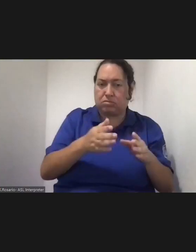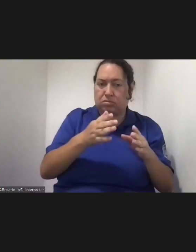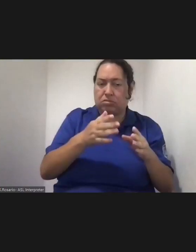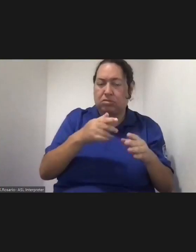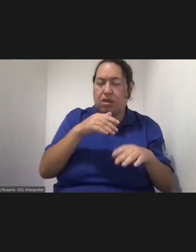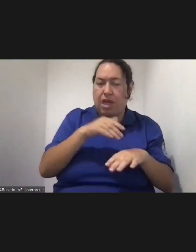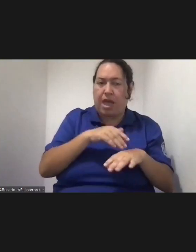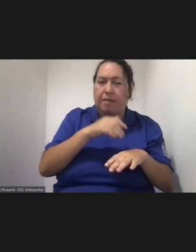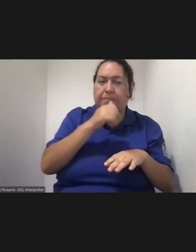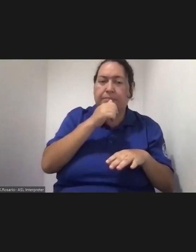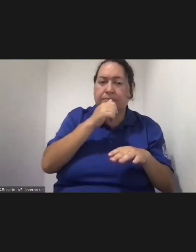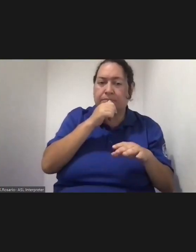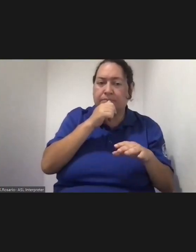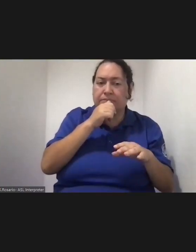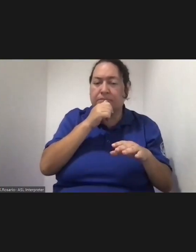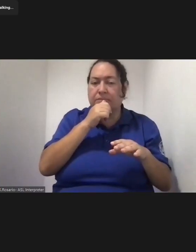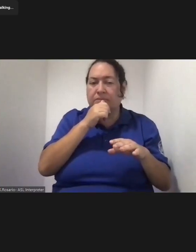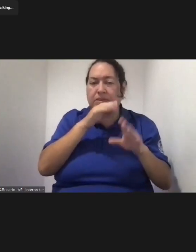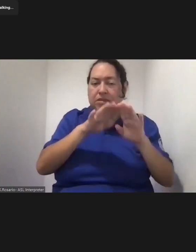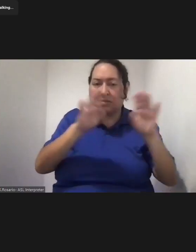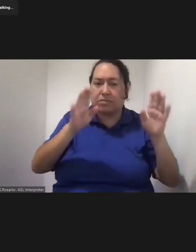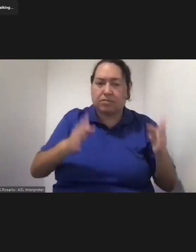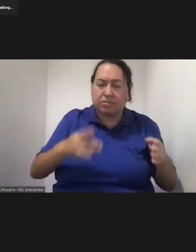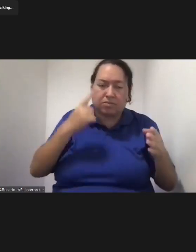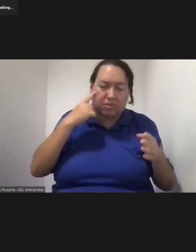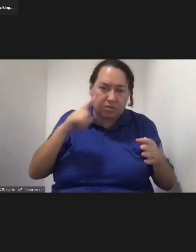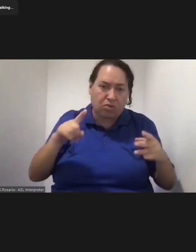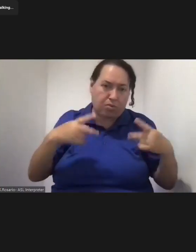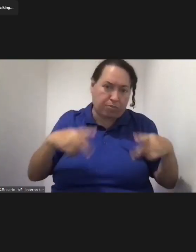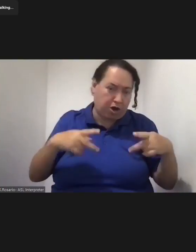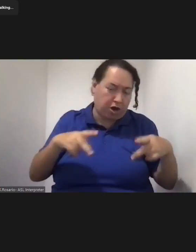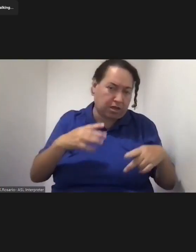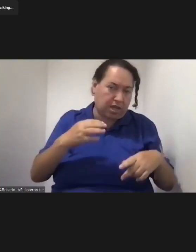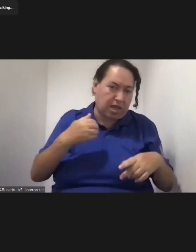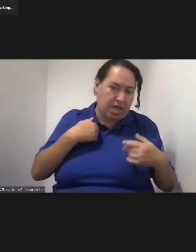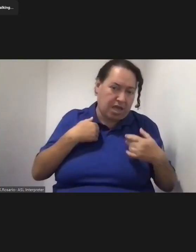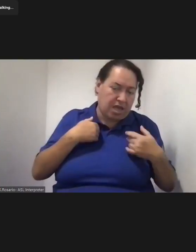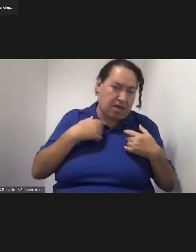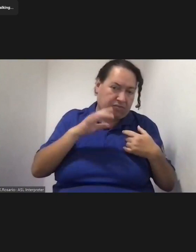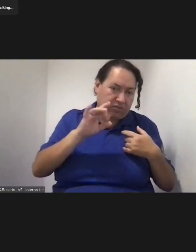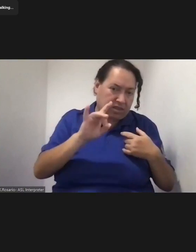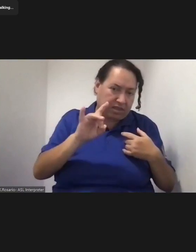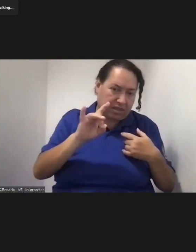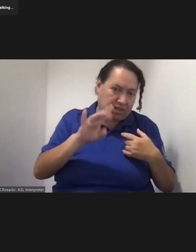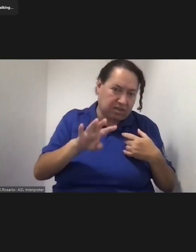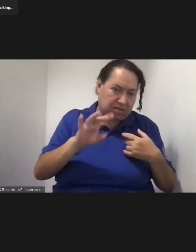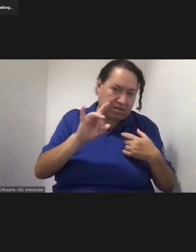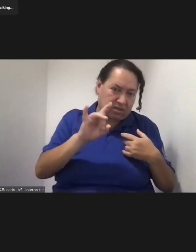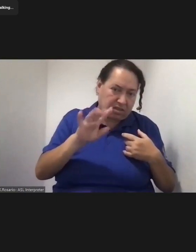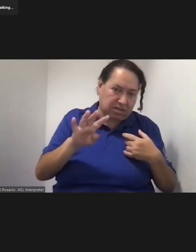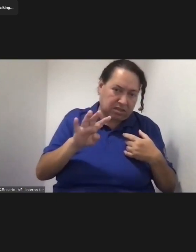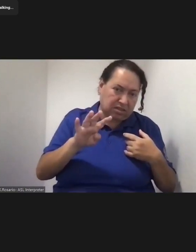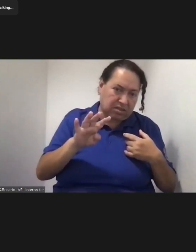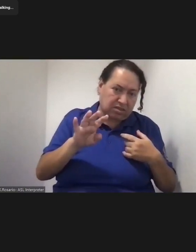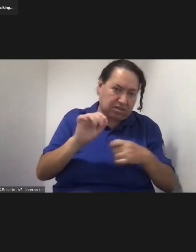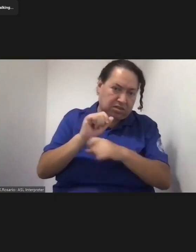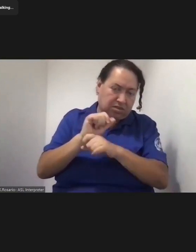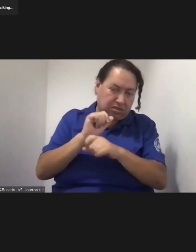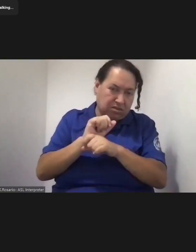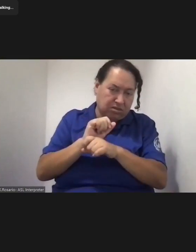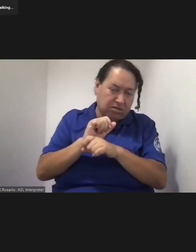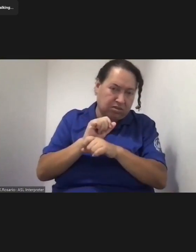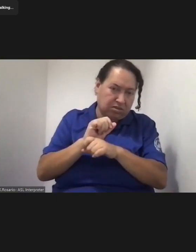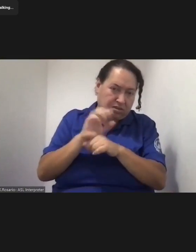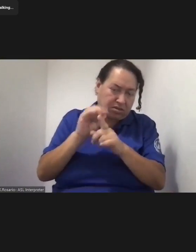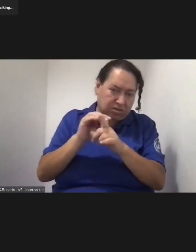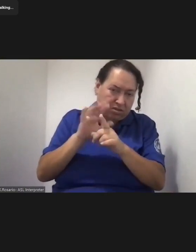for the party. Okay. And then you said 84 hotel employees were exposed, and then net So we're at-